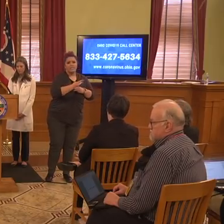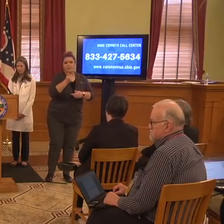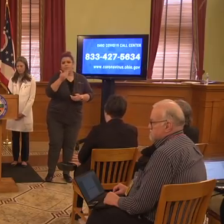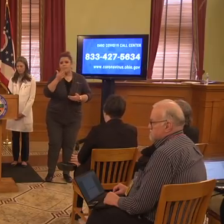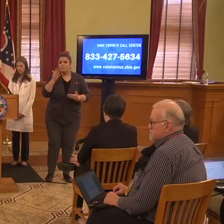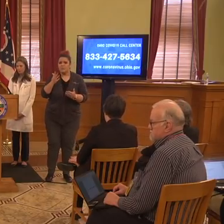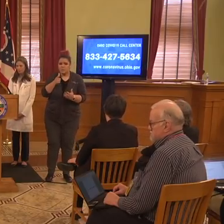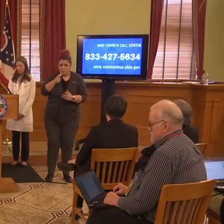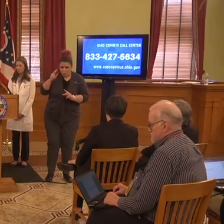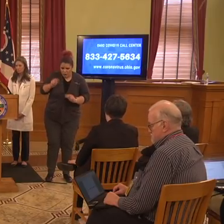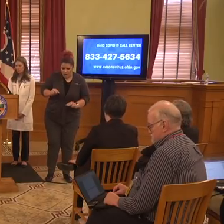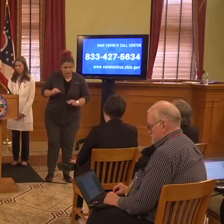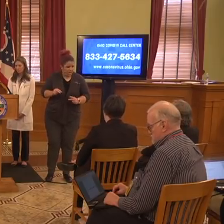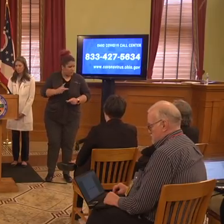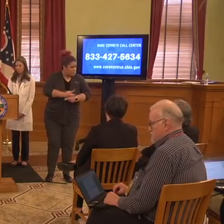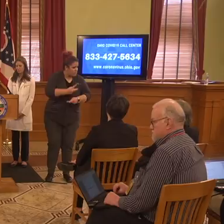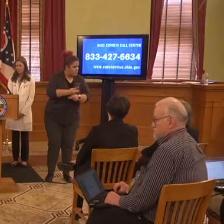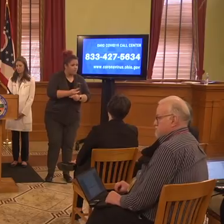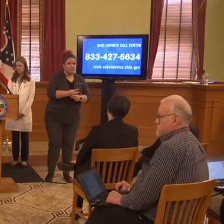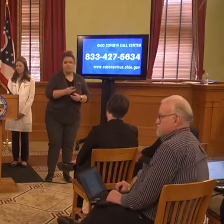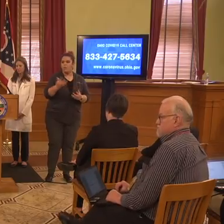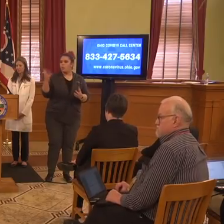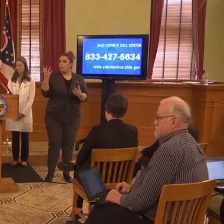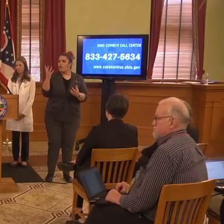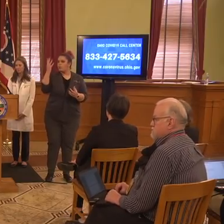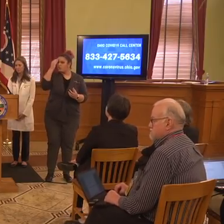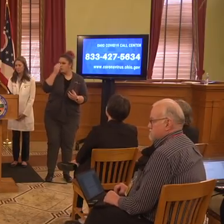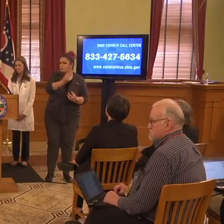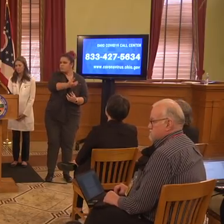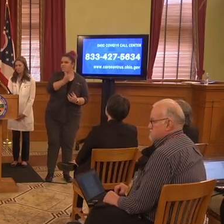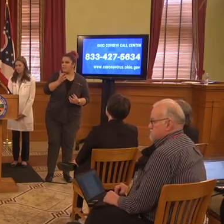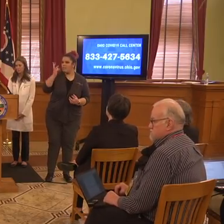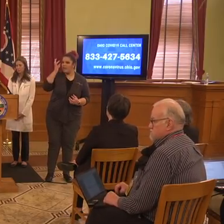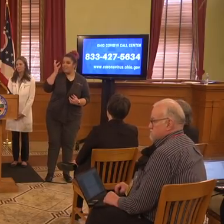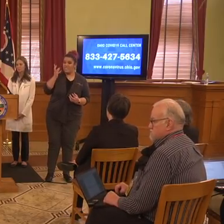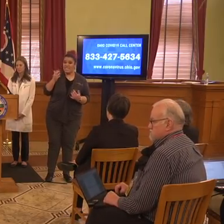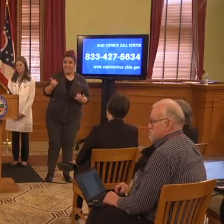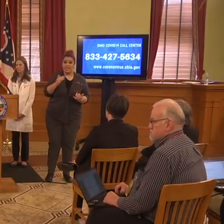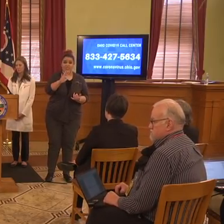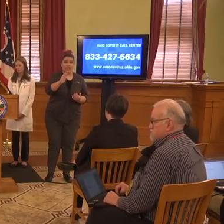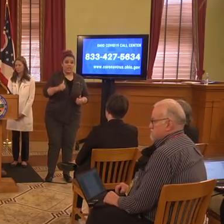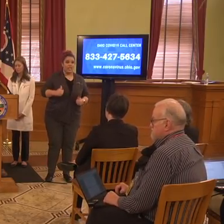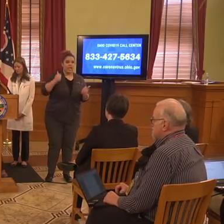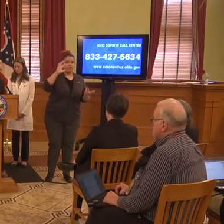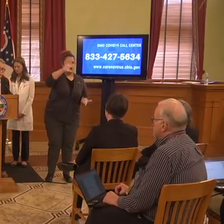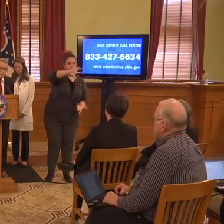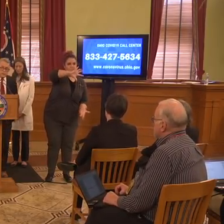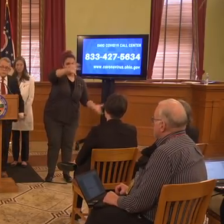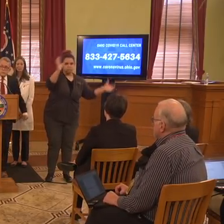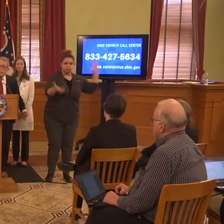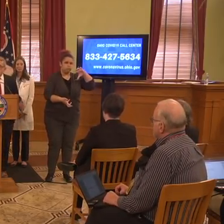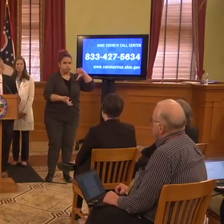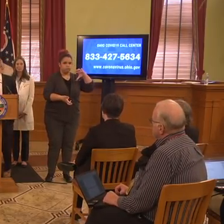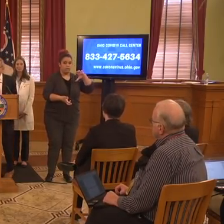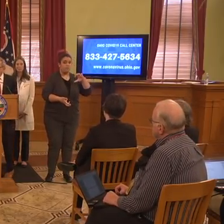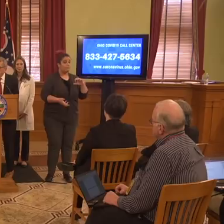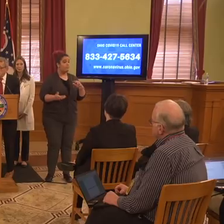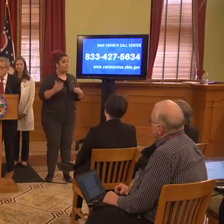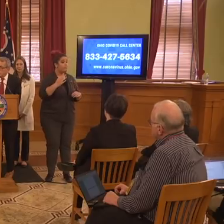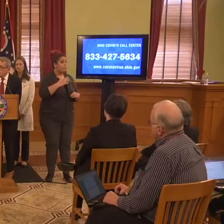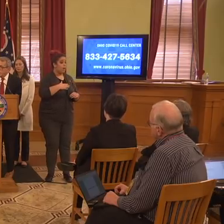What's the message for parents out there who, their lives are going to be turned The message